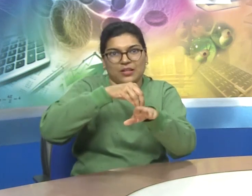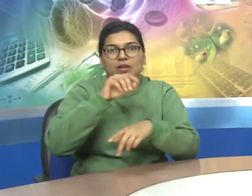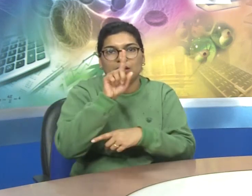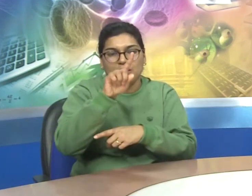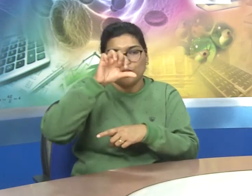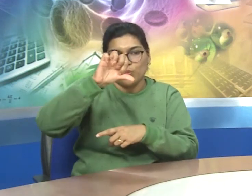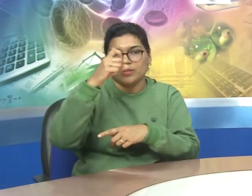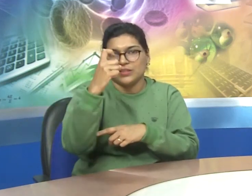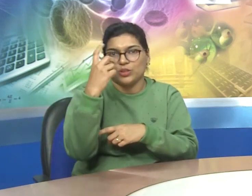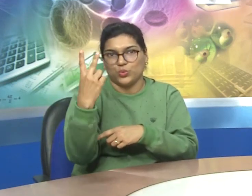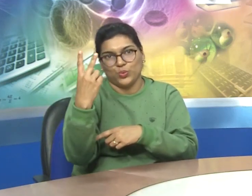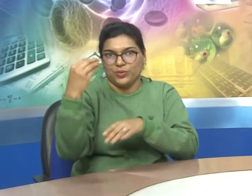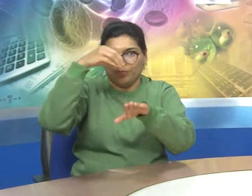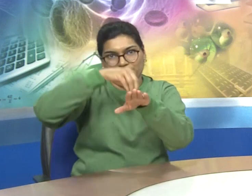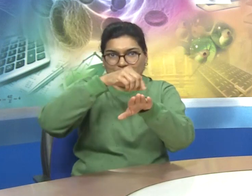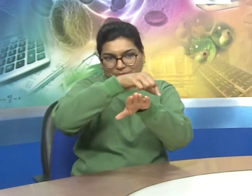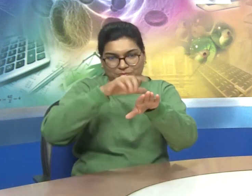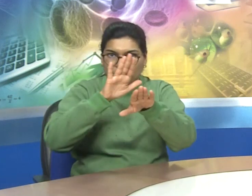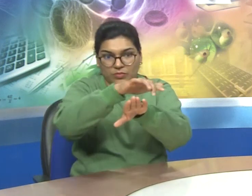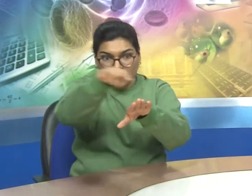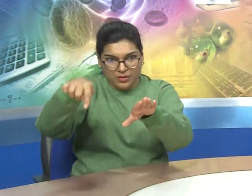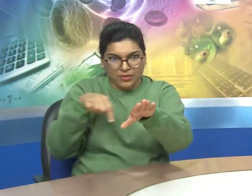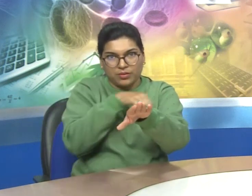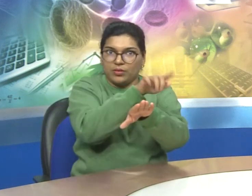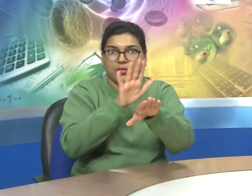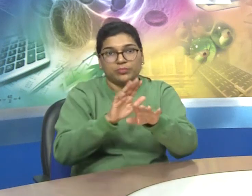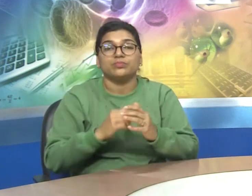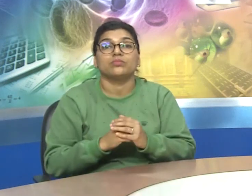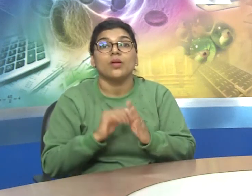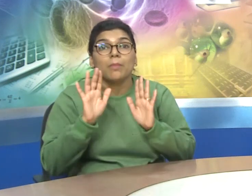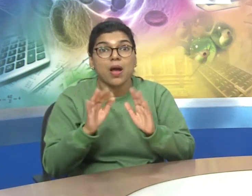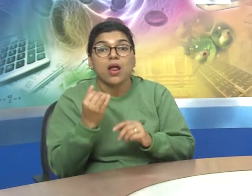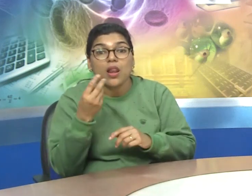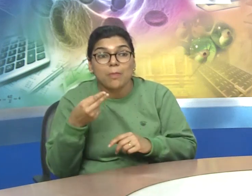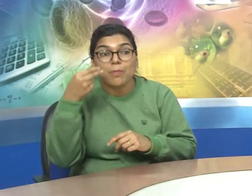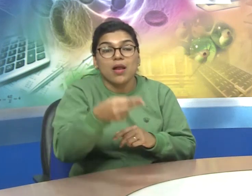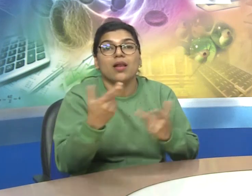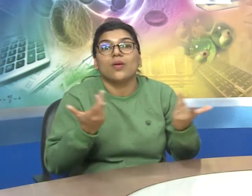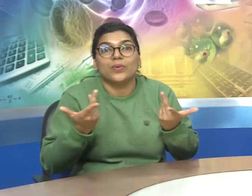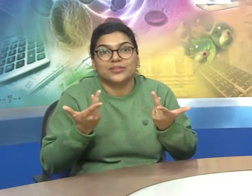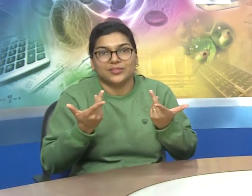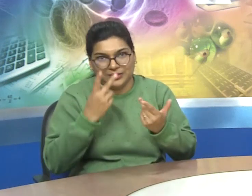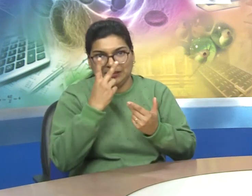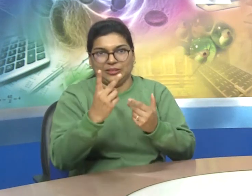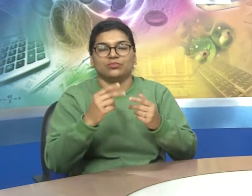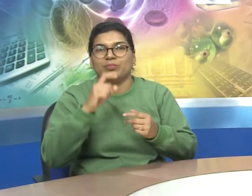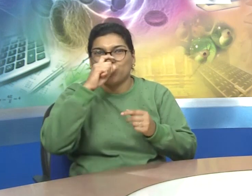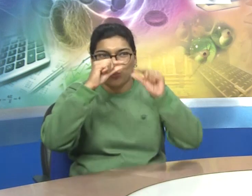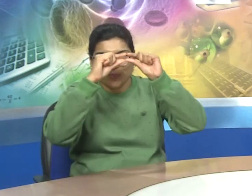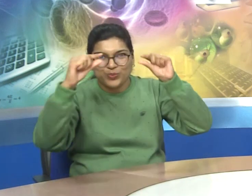M.K. Sengupta, published in the year 1972, will have the following call number according to